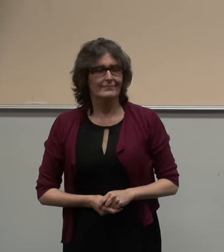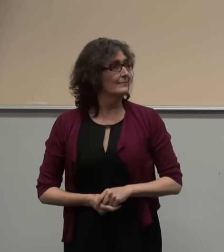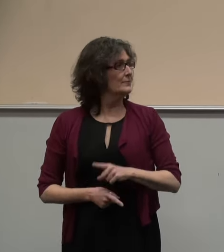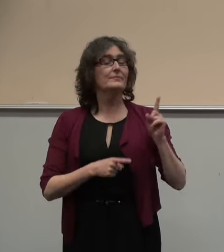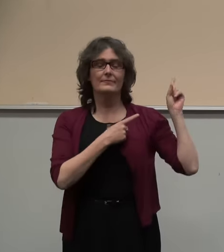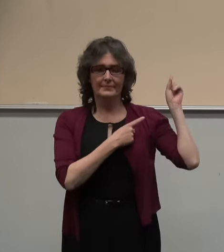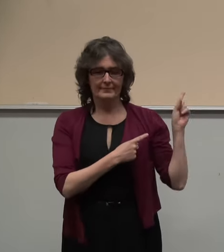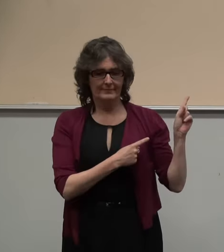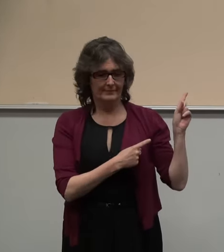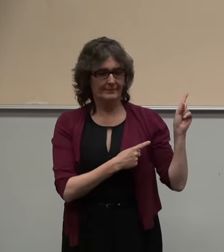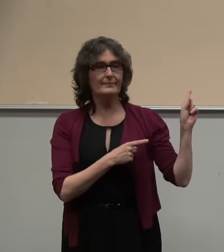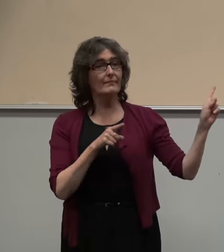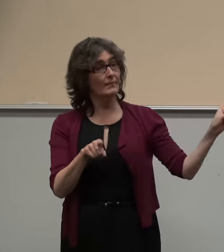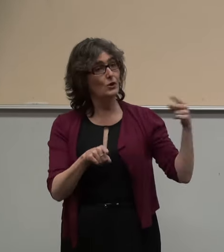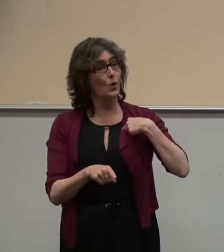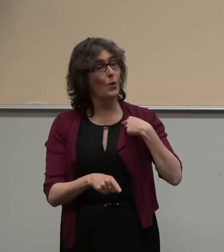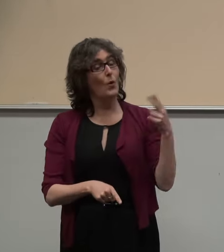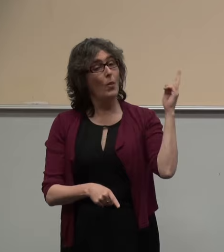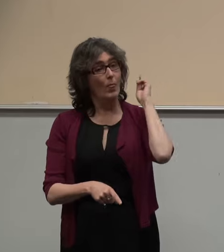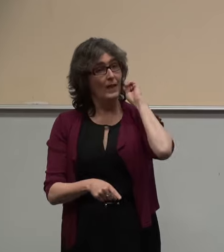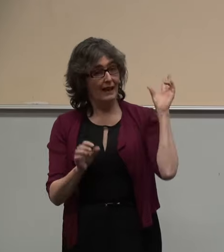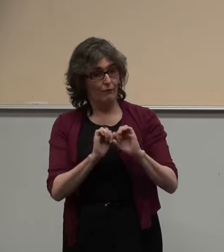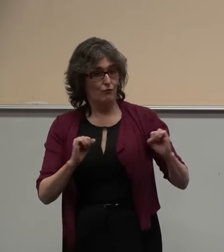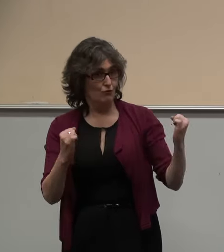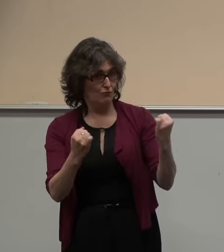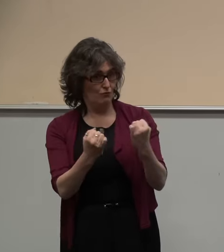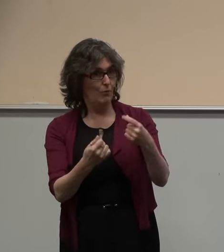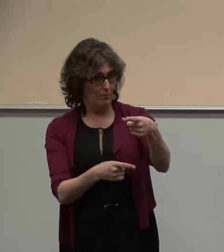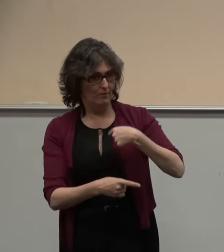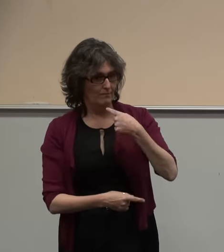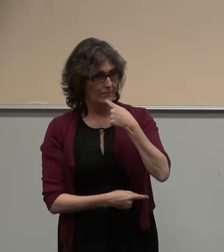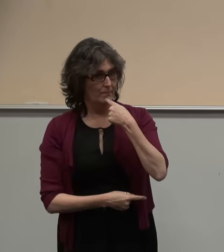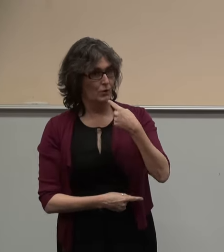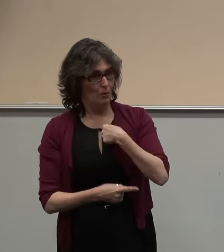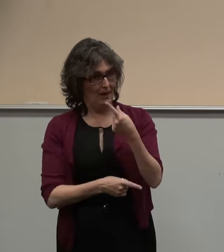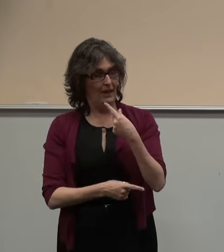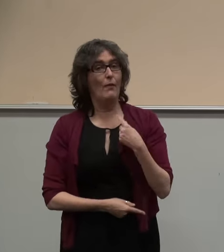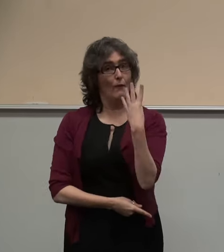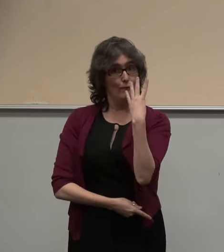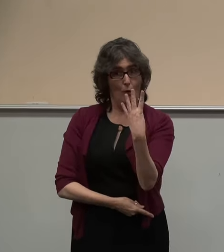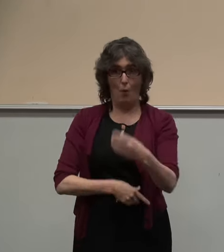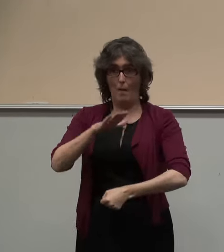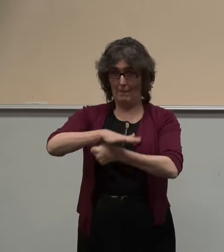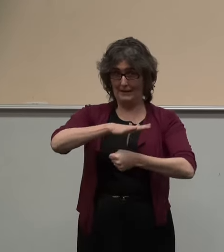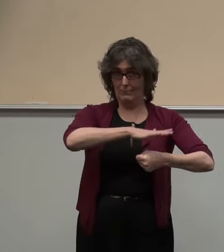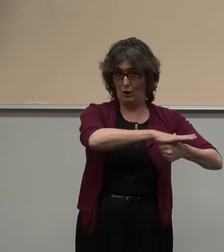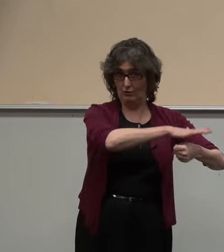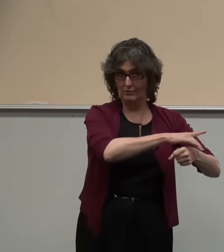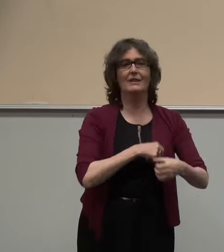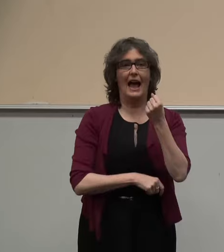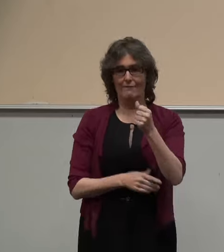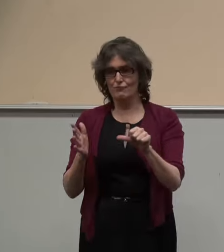the deaf group identified problems with all four of those building blocks of theater.